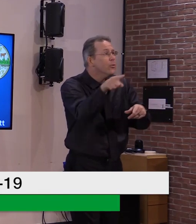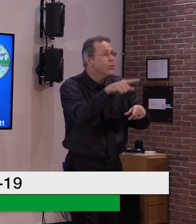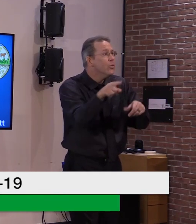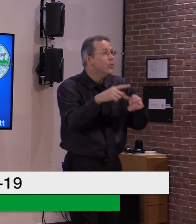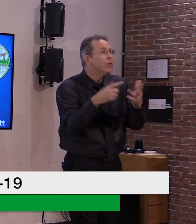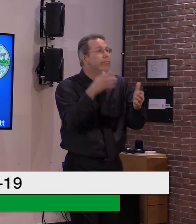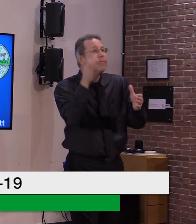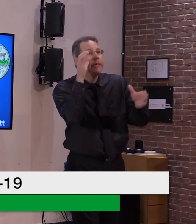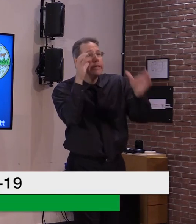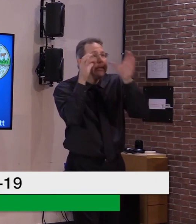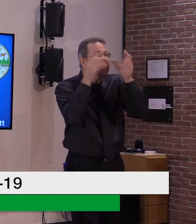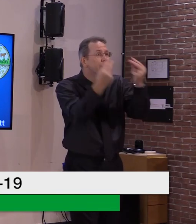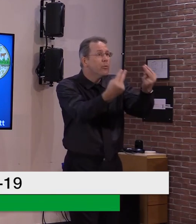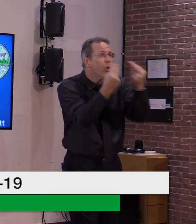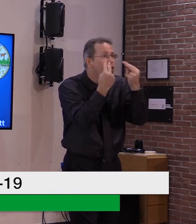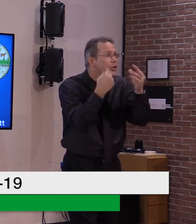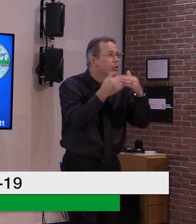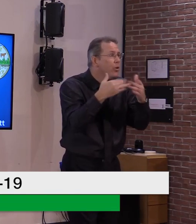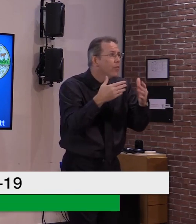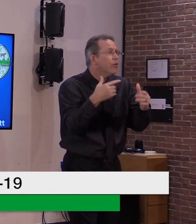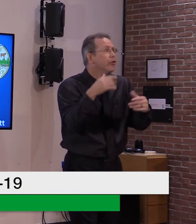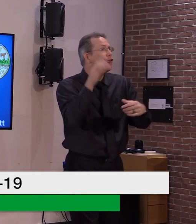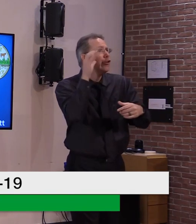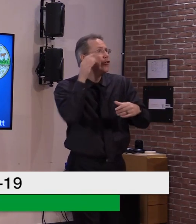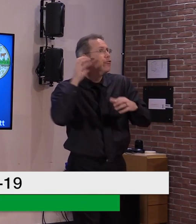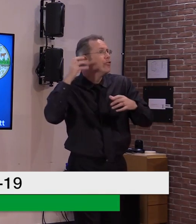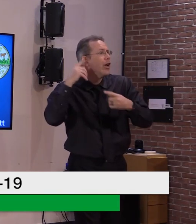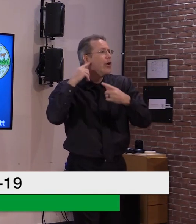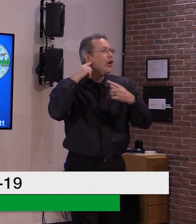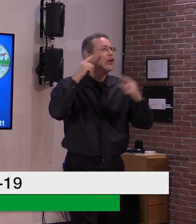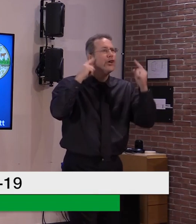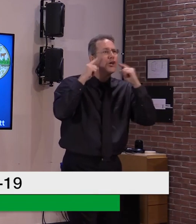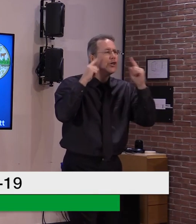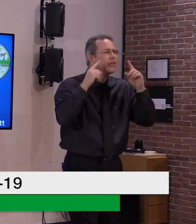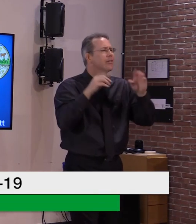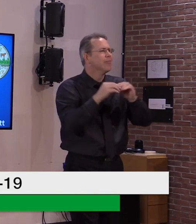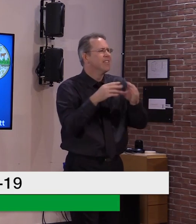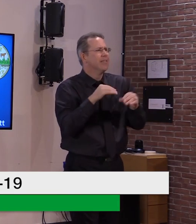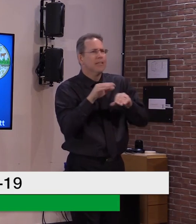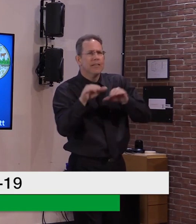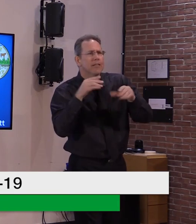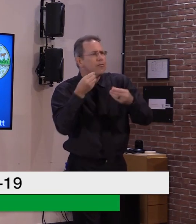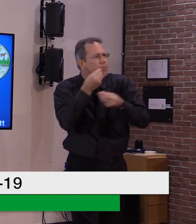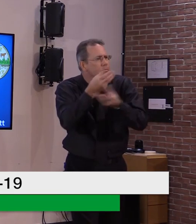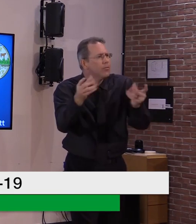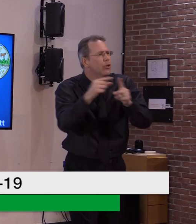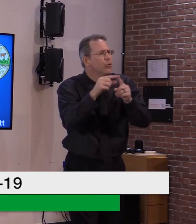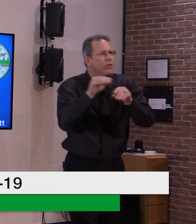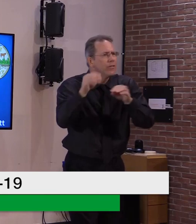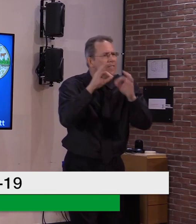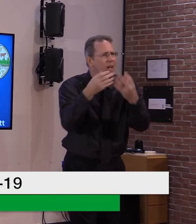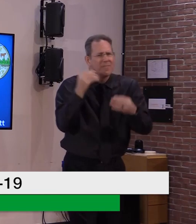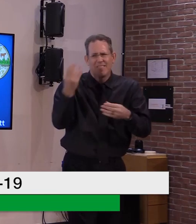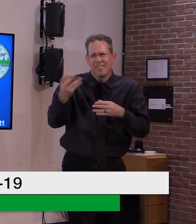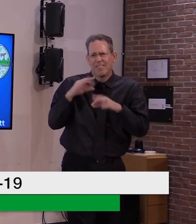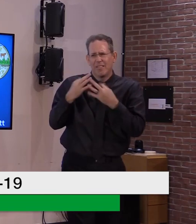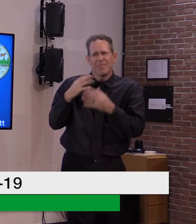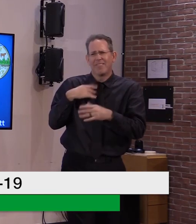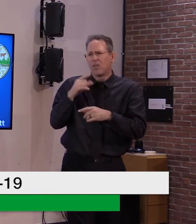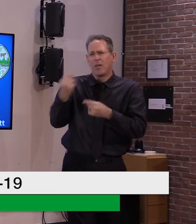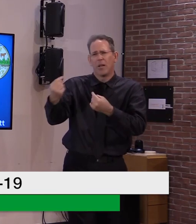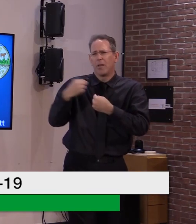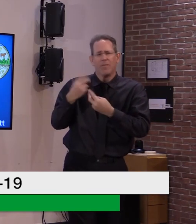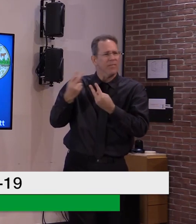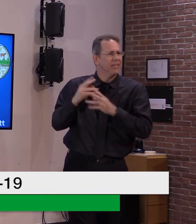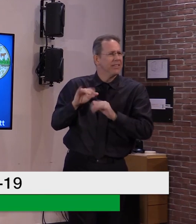those that heard the message about schools and the questions that are going to be asked of you that may want to keep their kids in